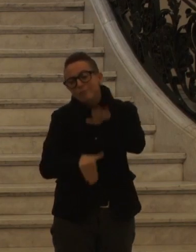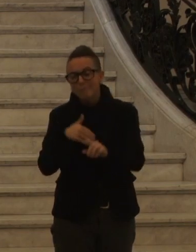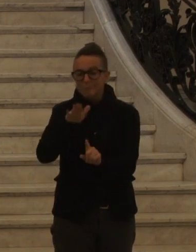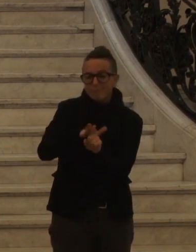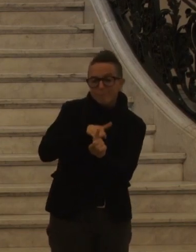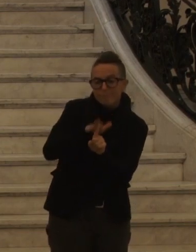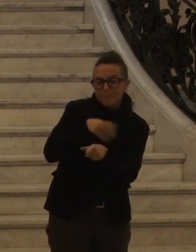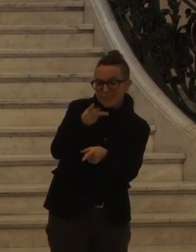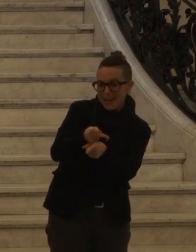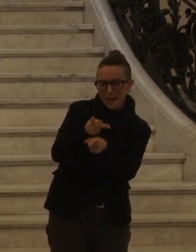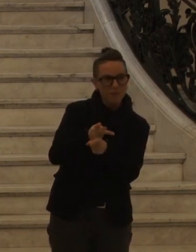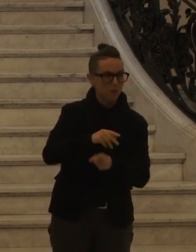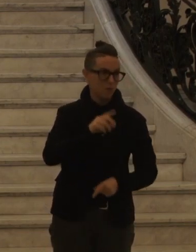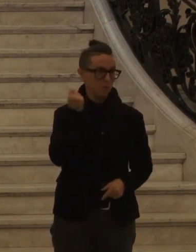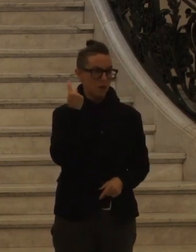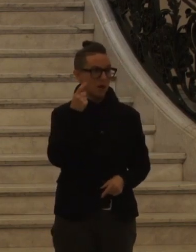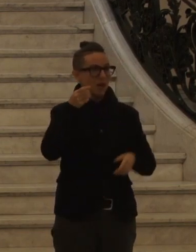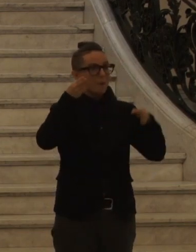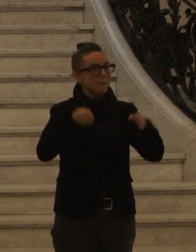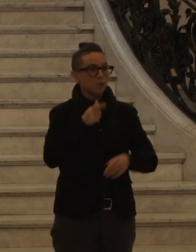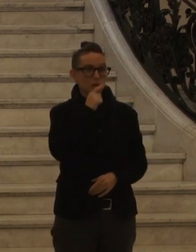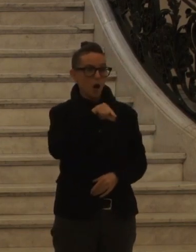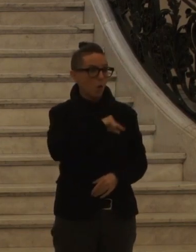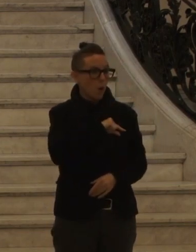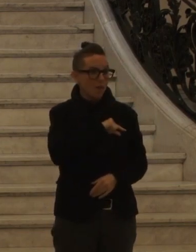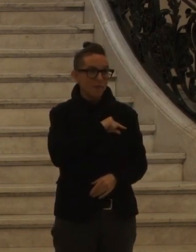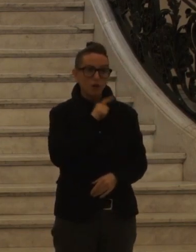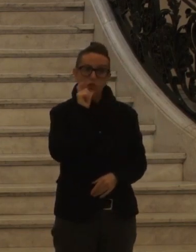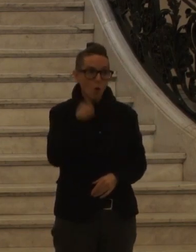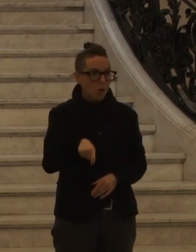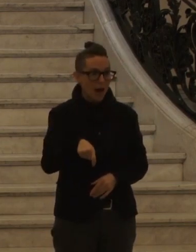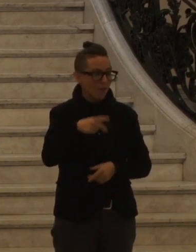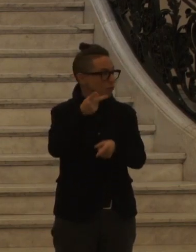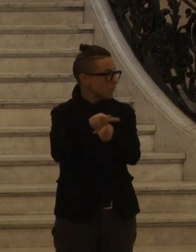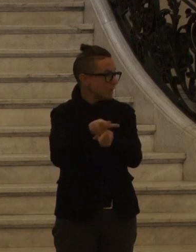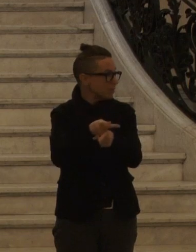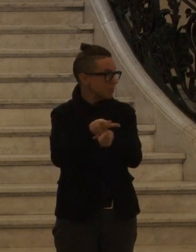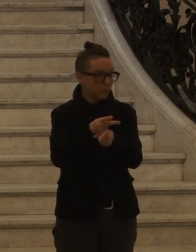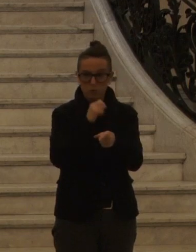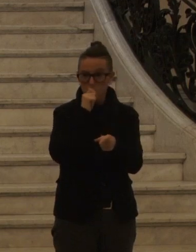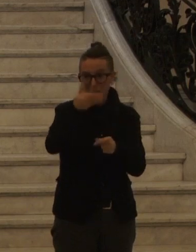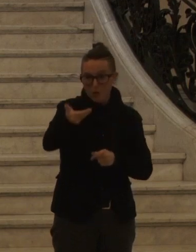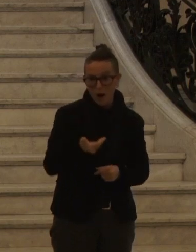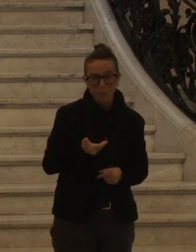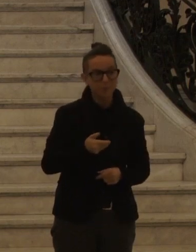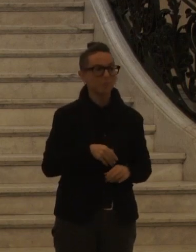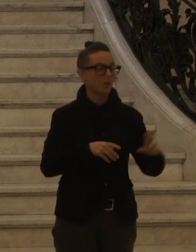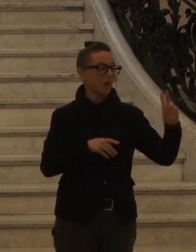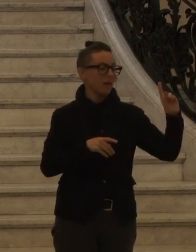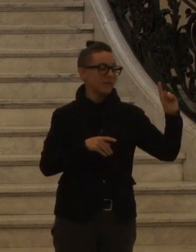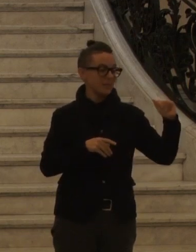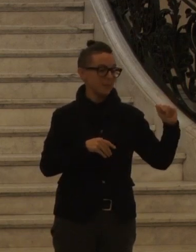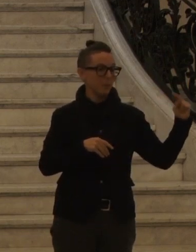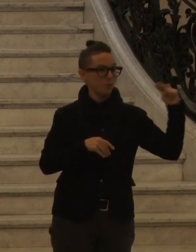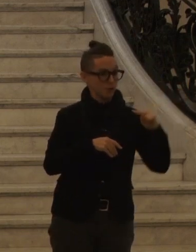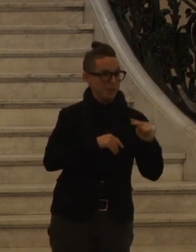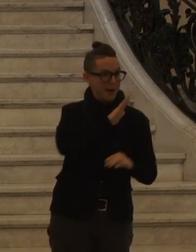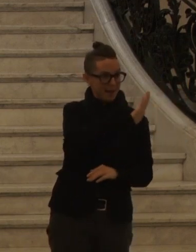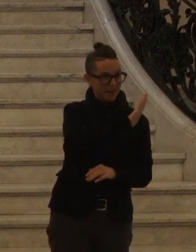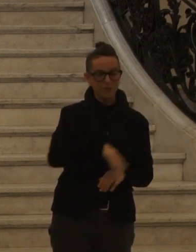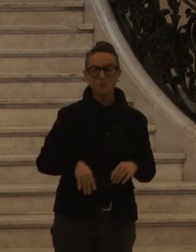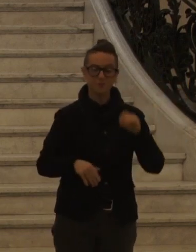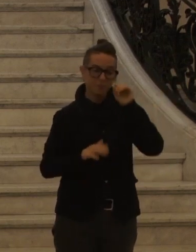not qualified, you don't have to hire the person or keep the person. From the disability perspective,